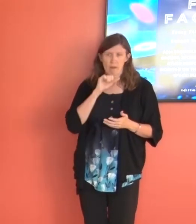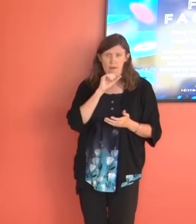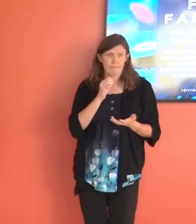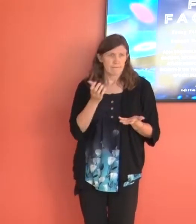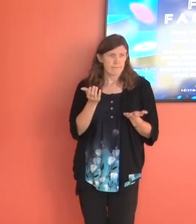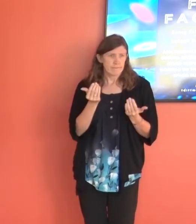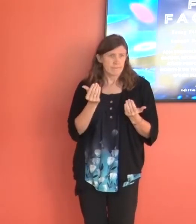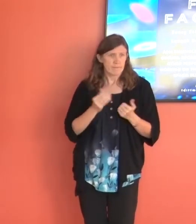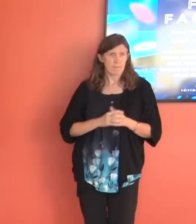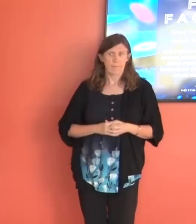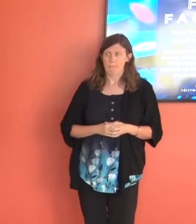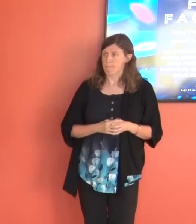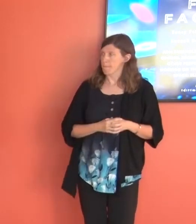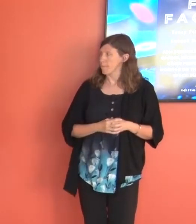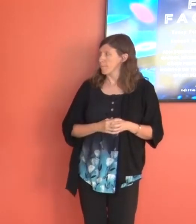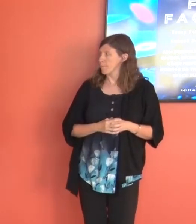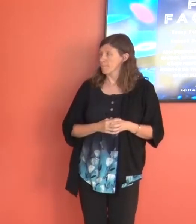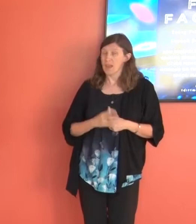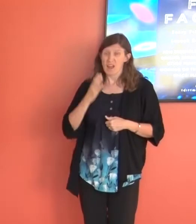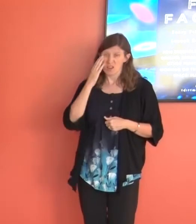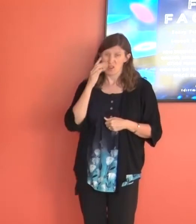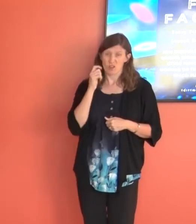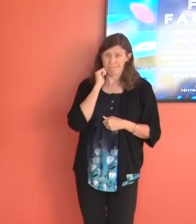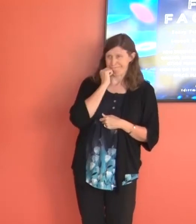hear from you.